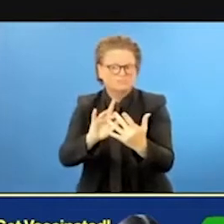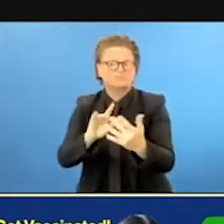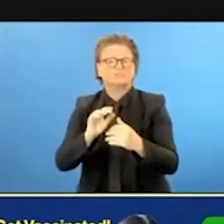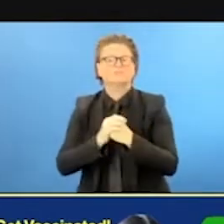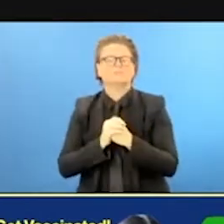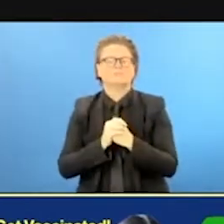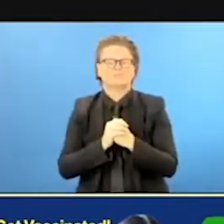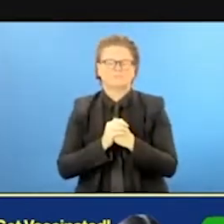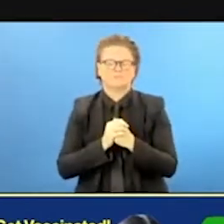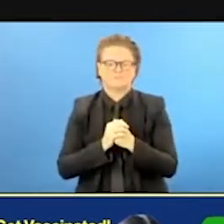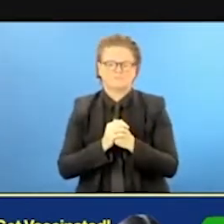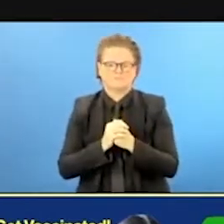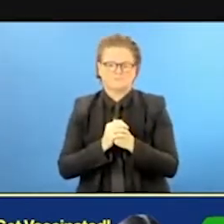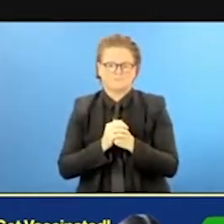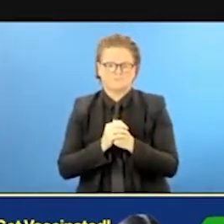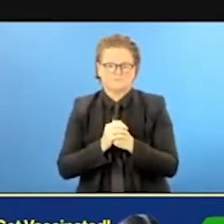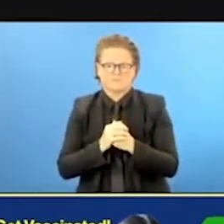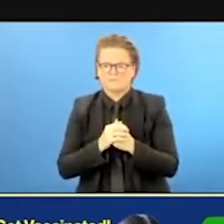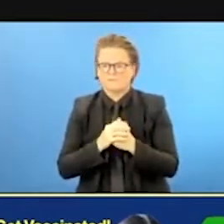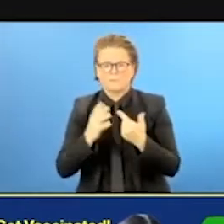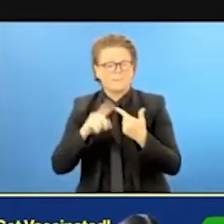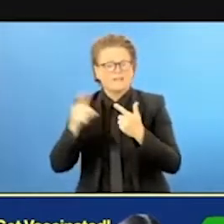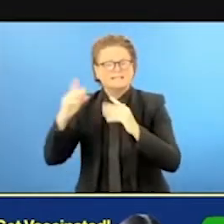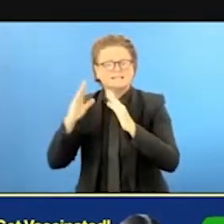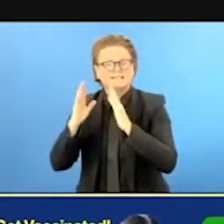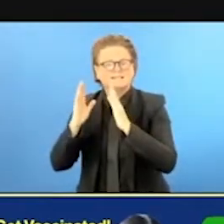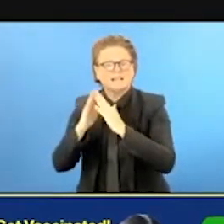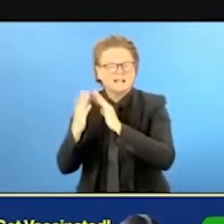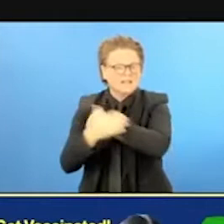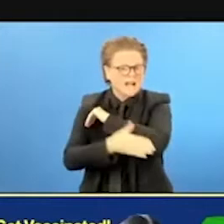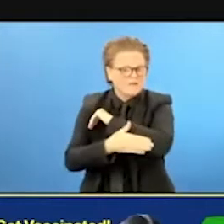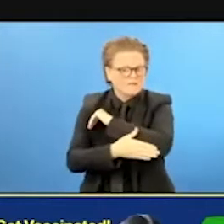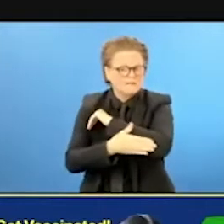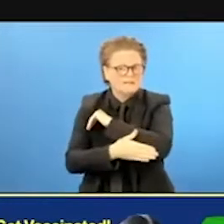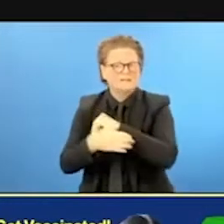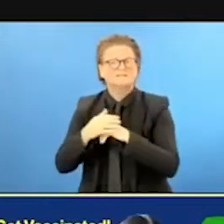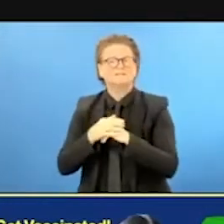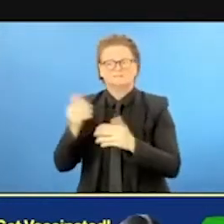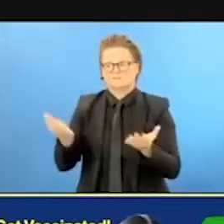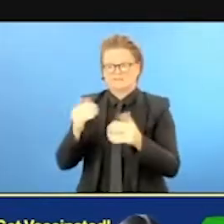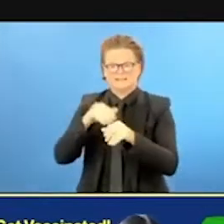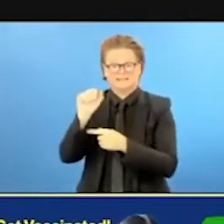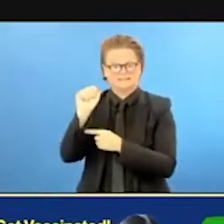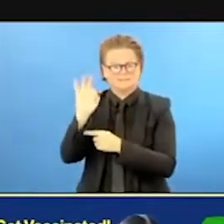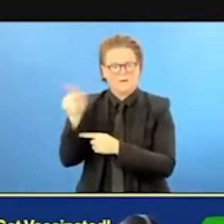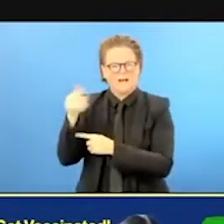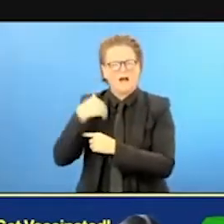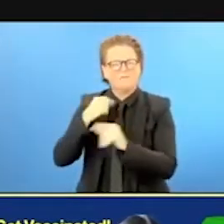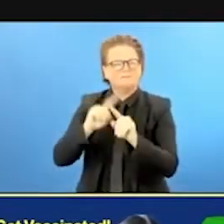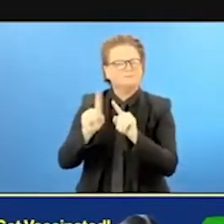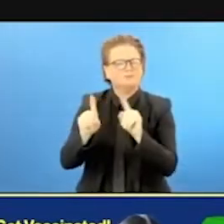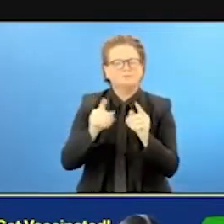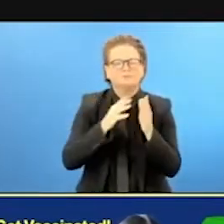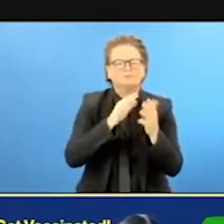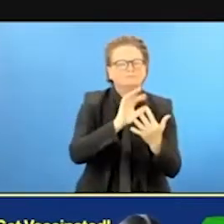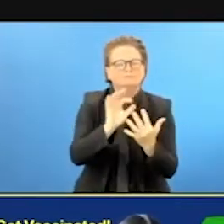Additionally, the City and County of San Francisco has created options for people to obtain the vaccine in a way that is most